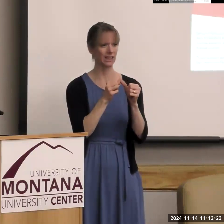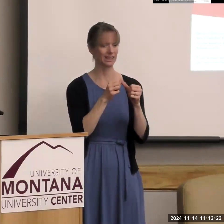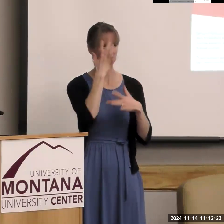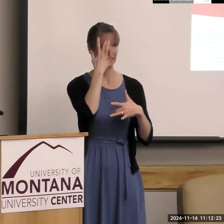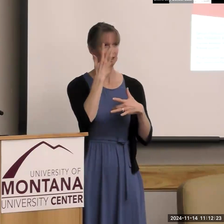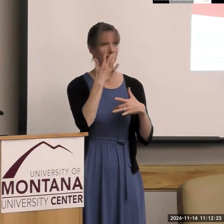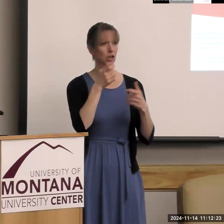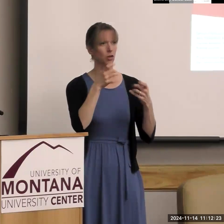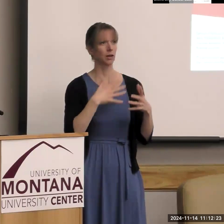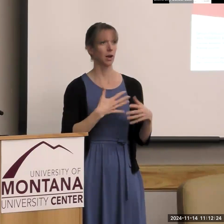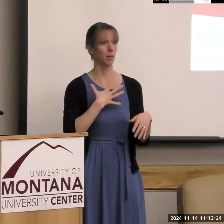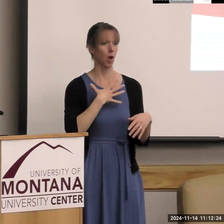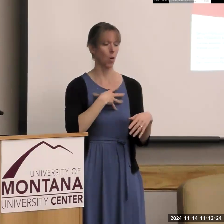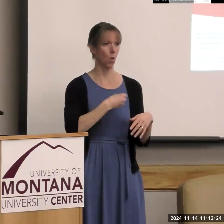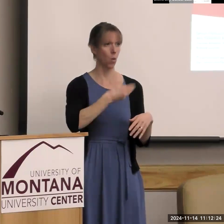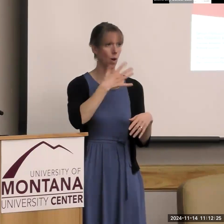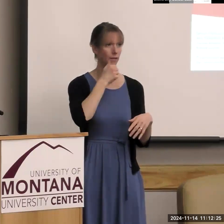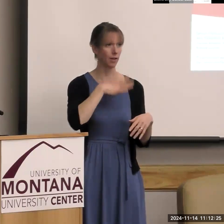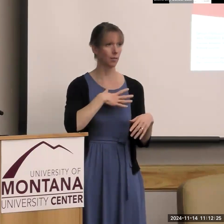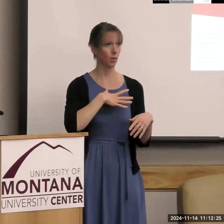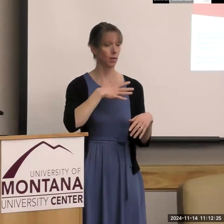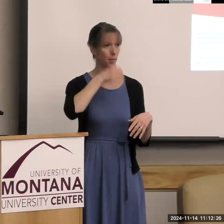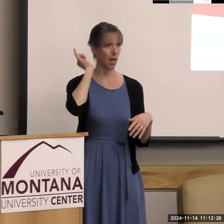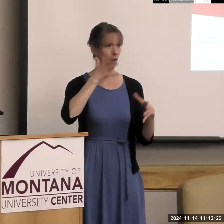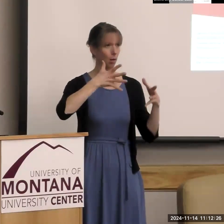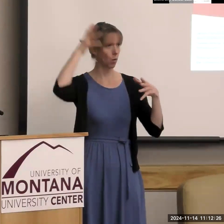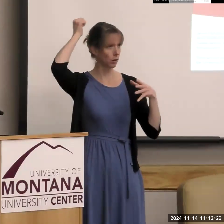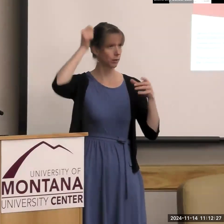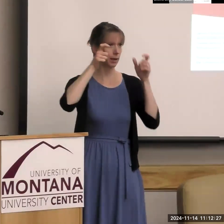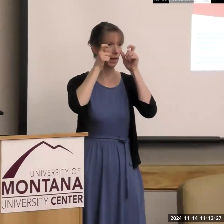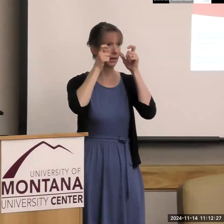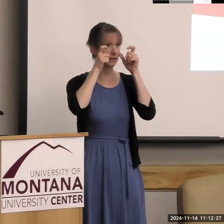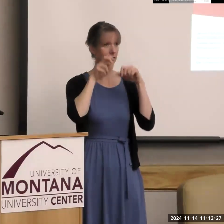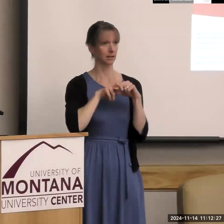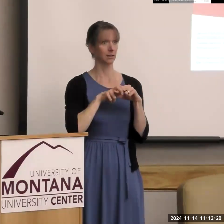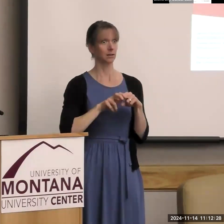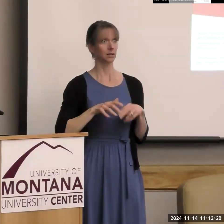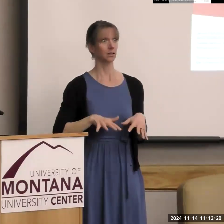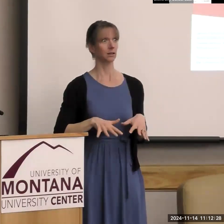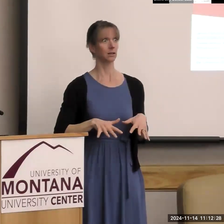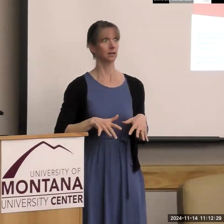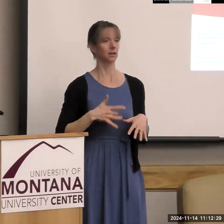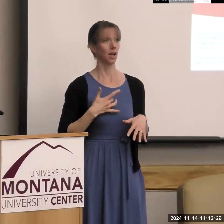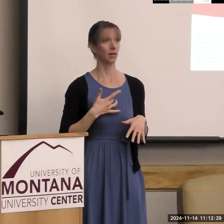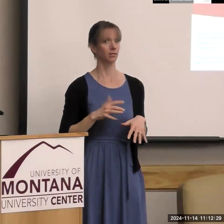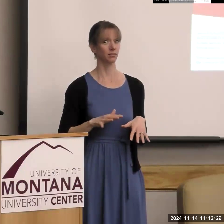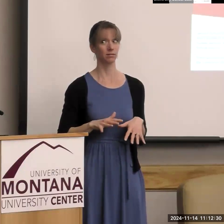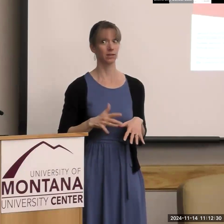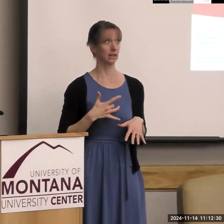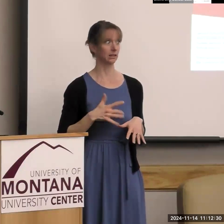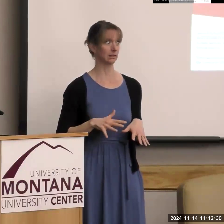white female with blonde hair that's pulled back with glasses on, sitting in a chair, super anxious because this is making me feel